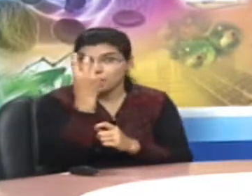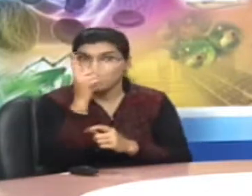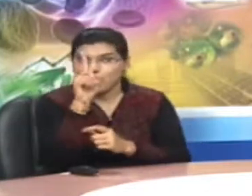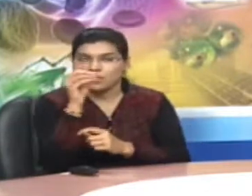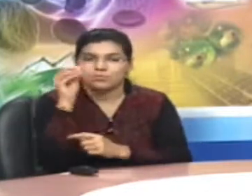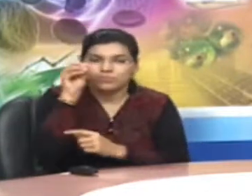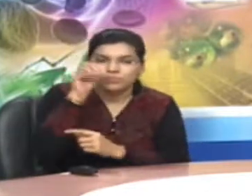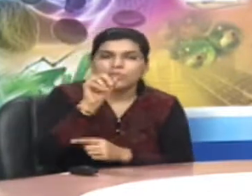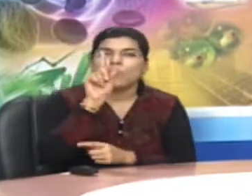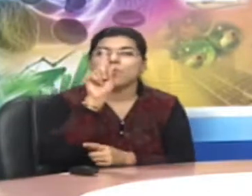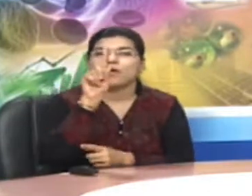print that.